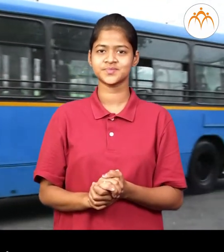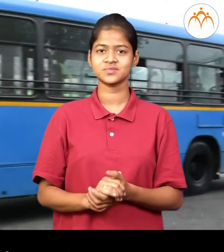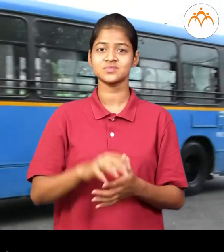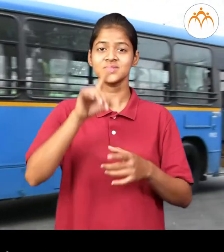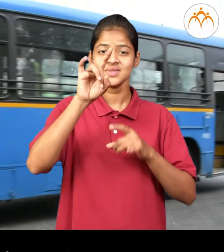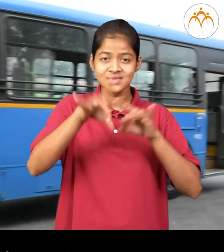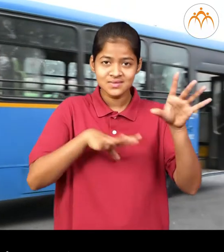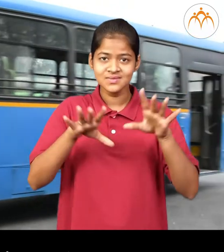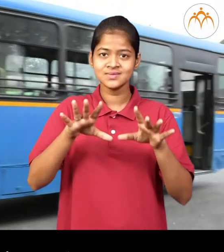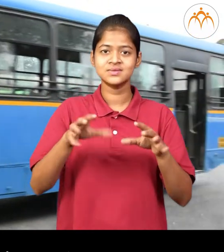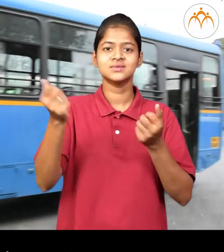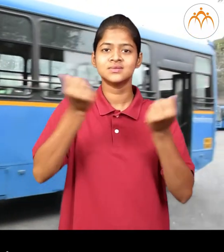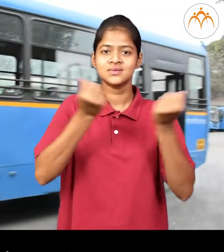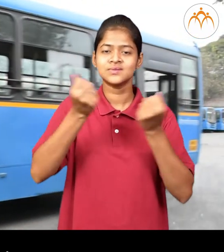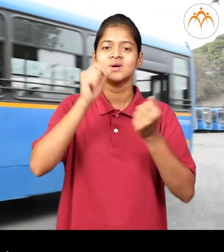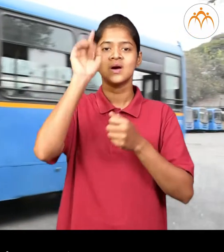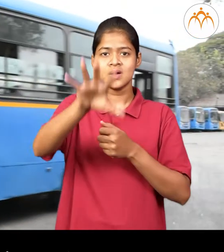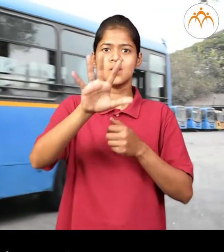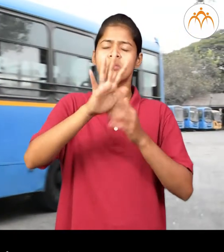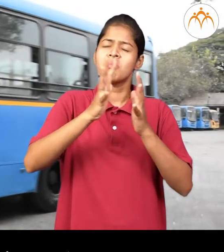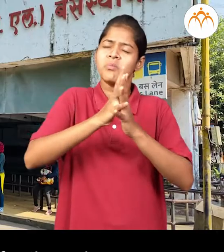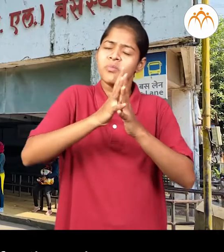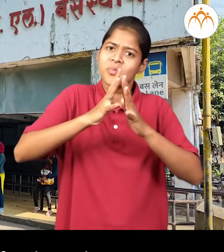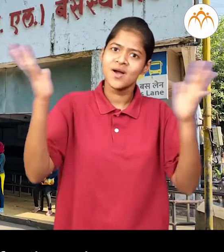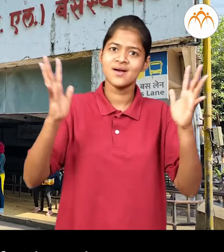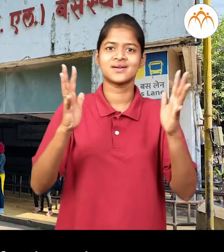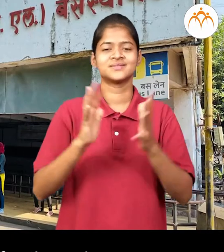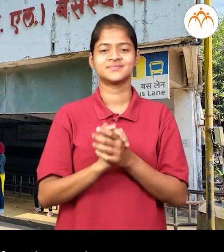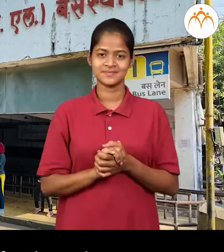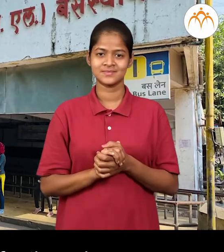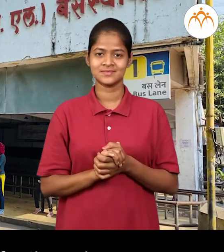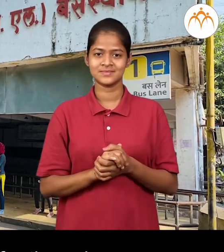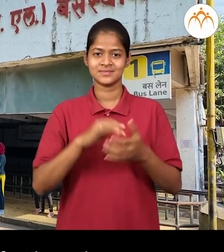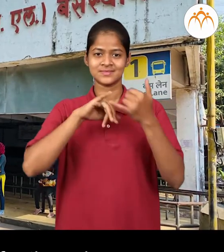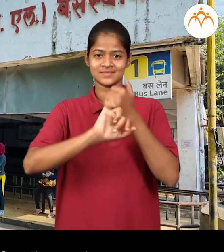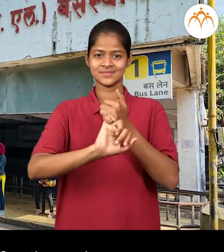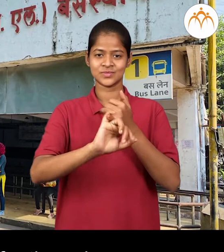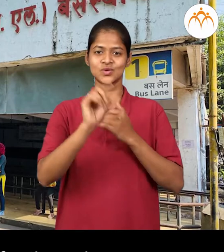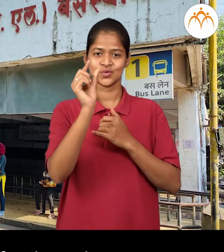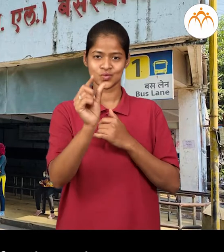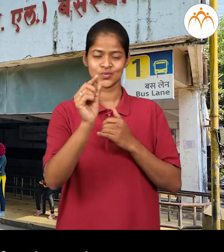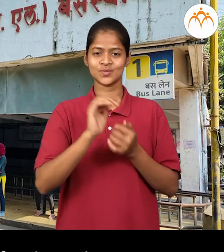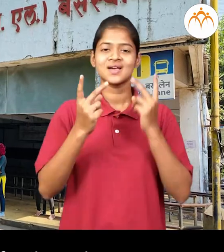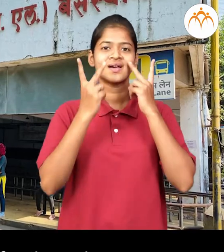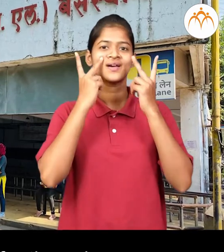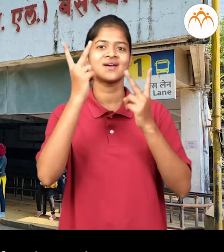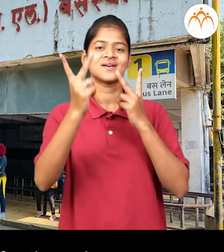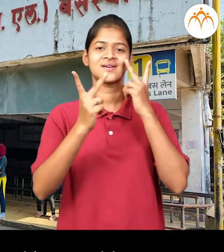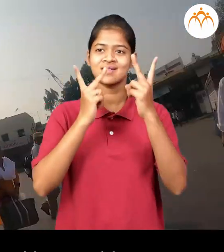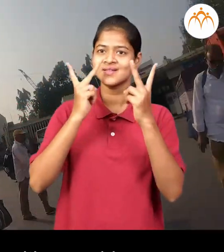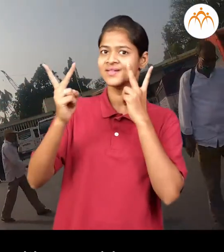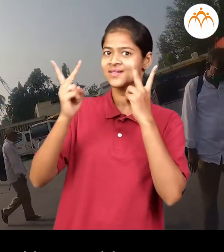is written on those buses too. There are bus stations for these buses.